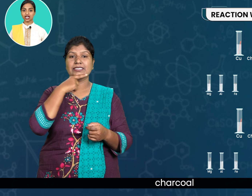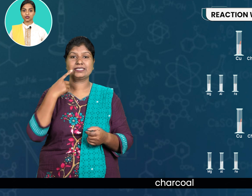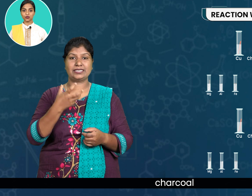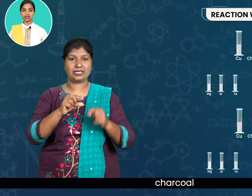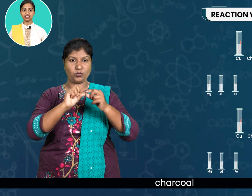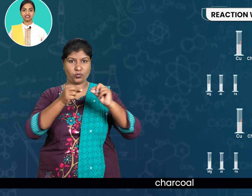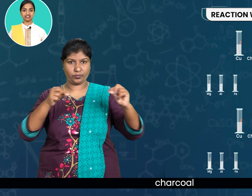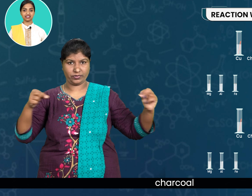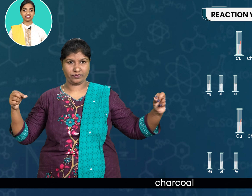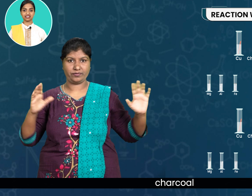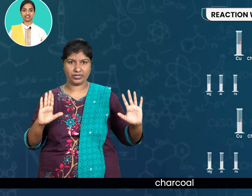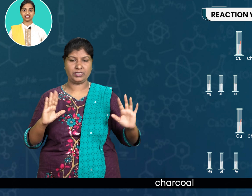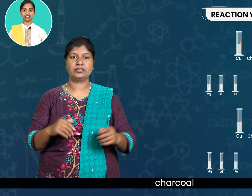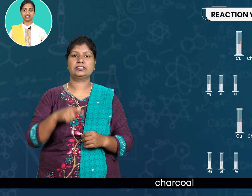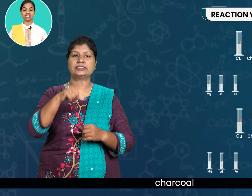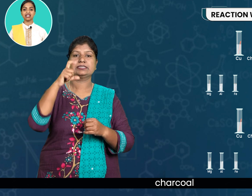charcoal